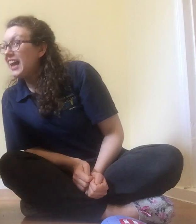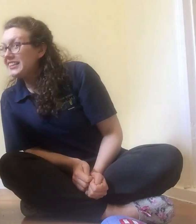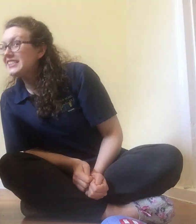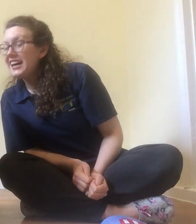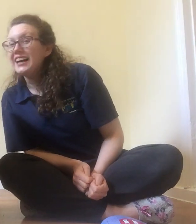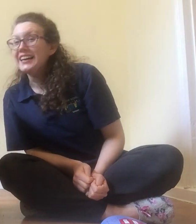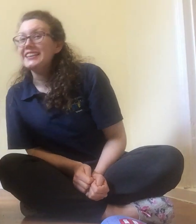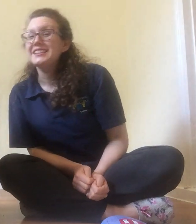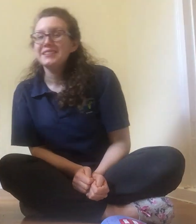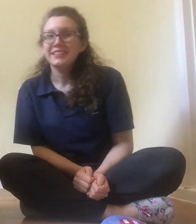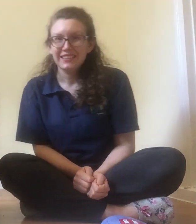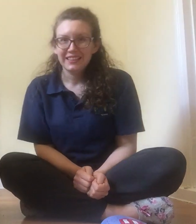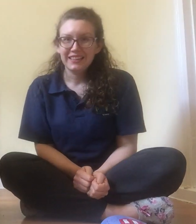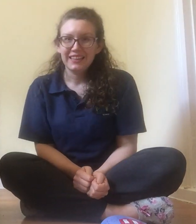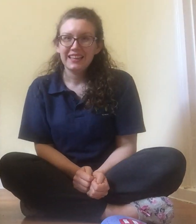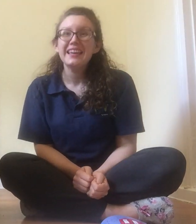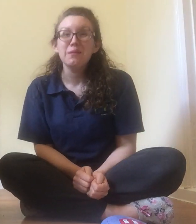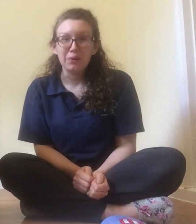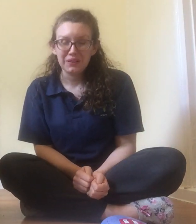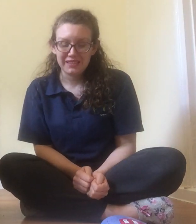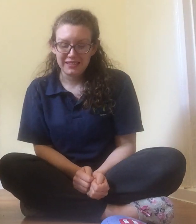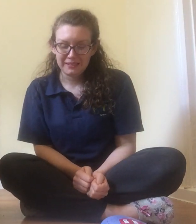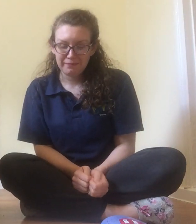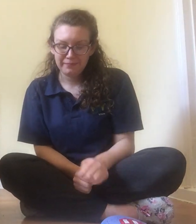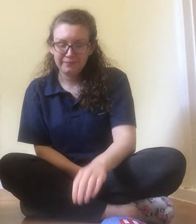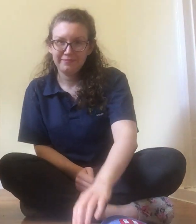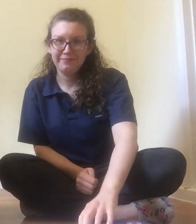likes to hide in boxes.